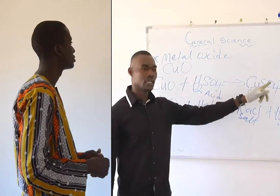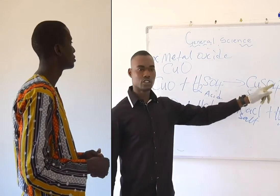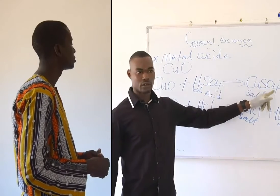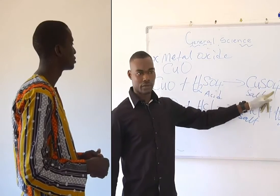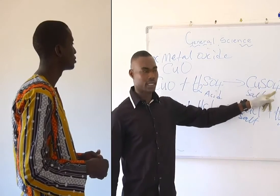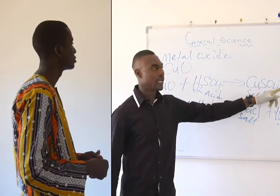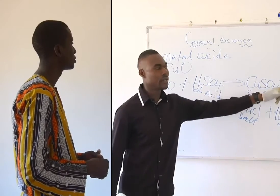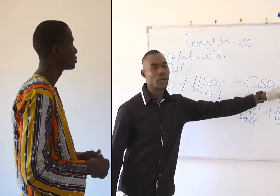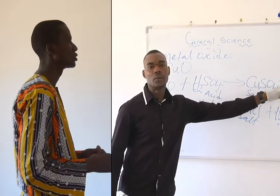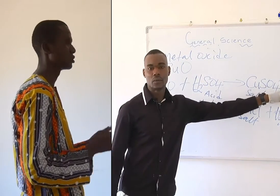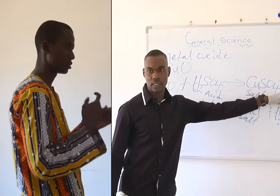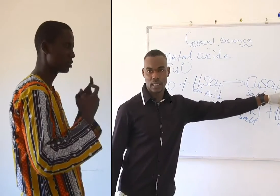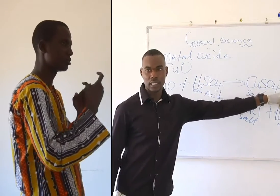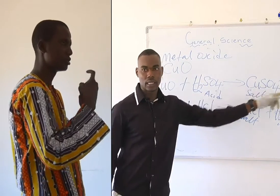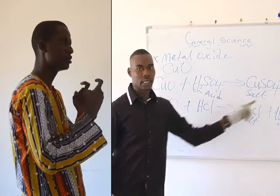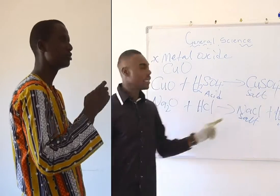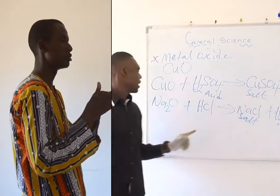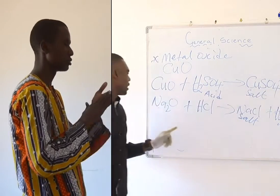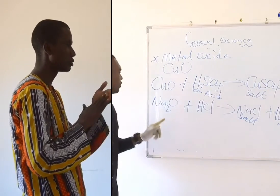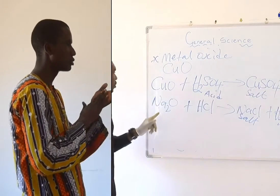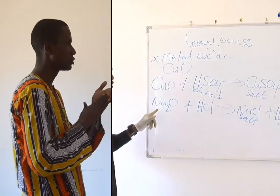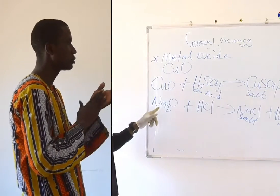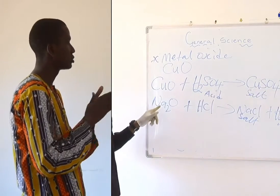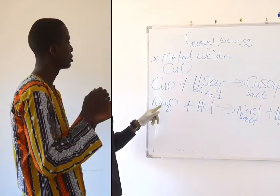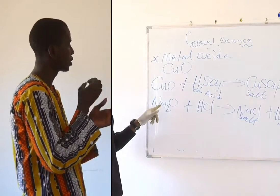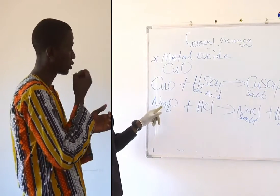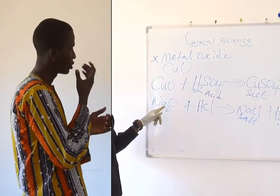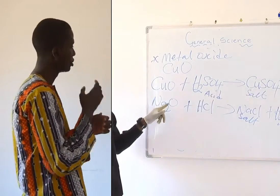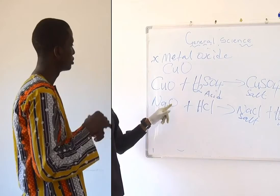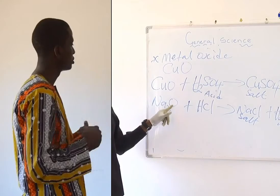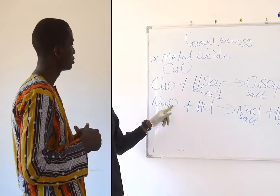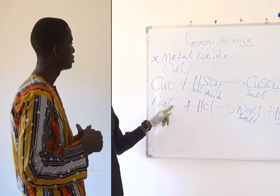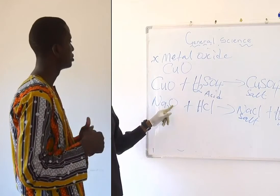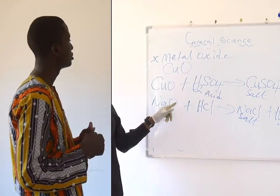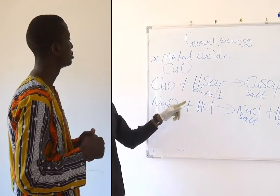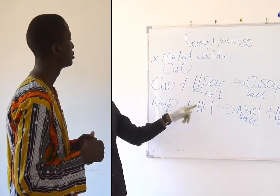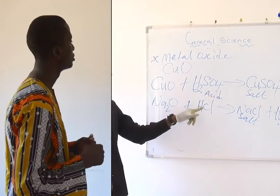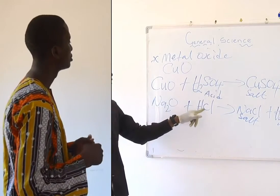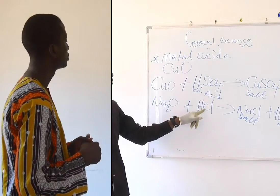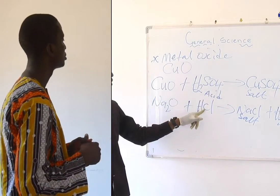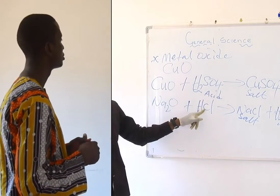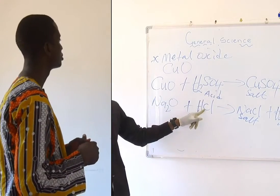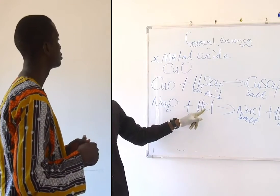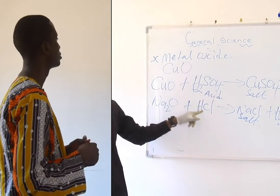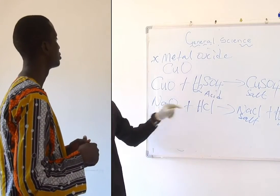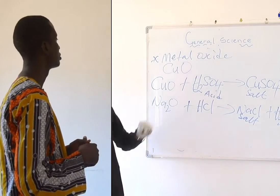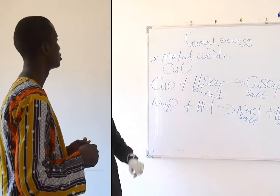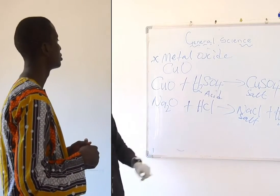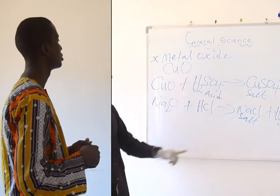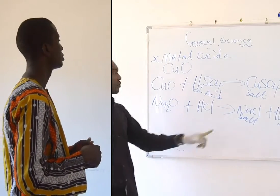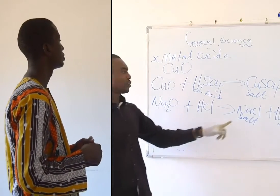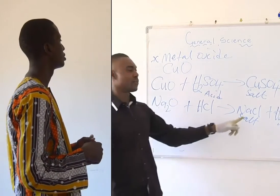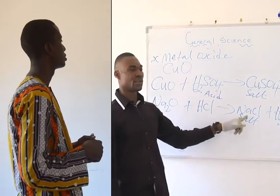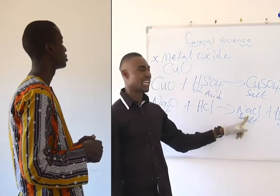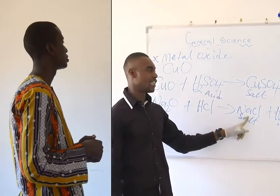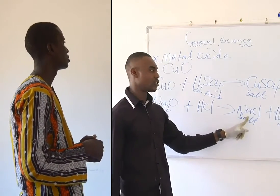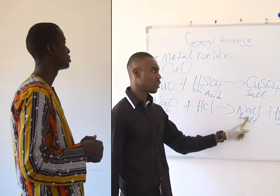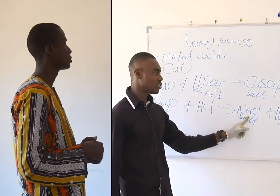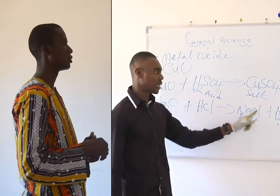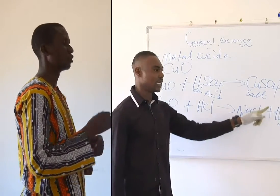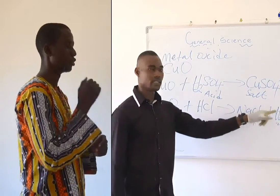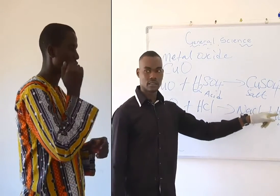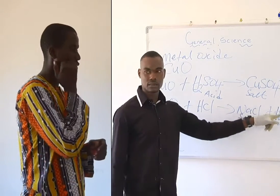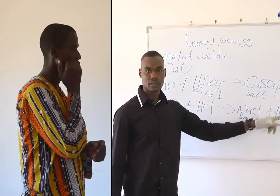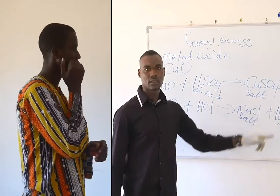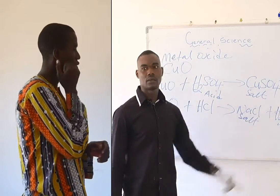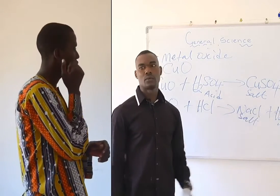copper, sulfate, and water. If you use sodium oxide and hydrochloric acid, you are going to have sodium chloride as a